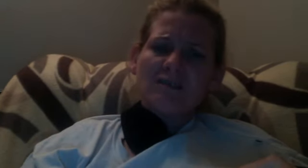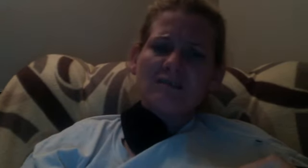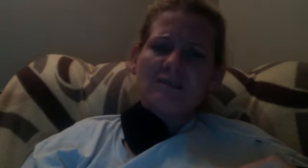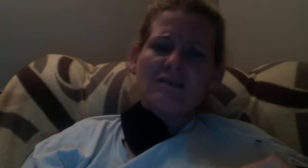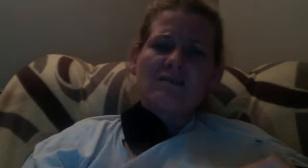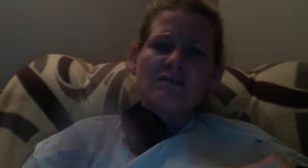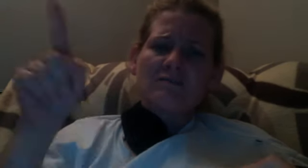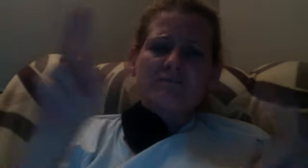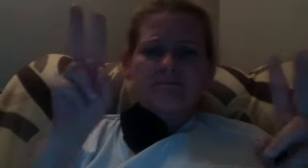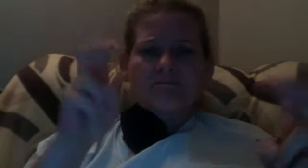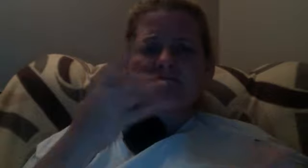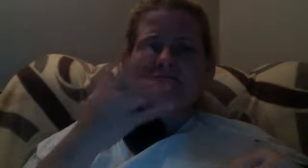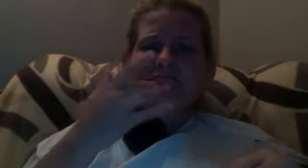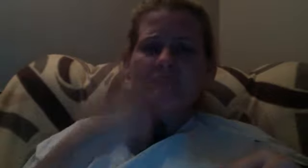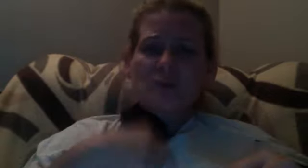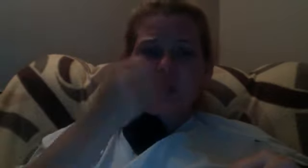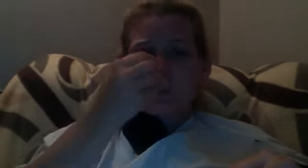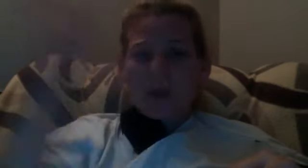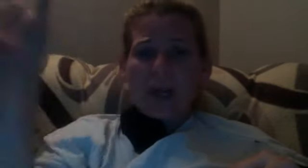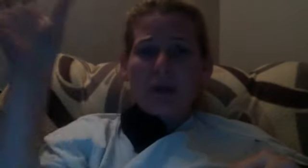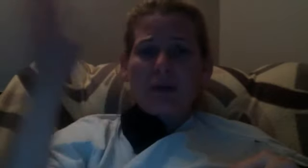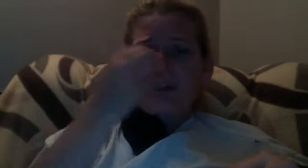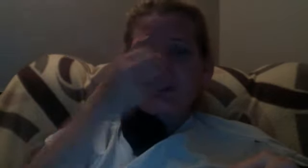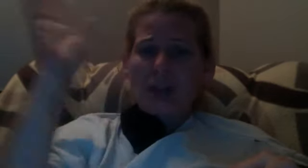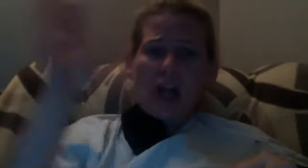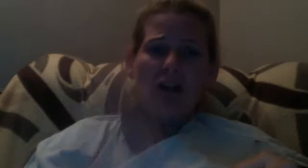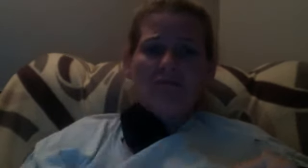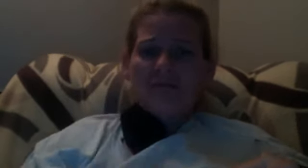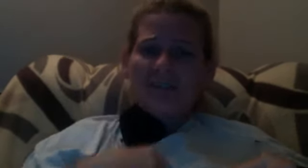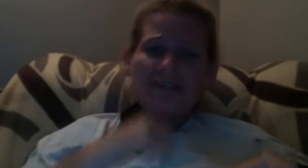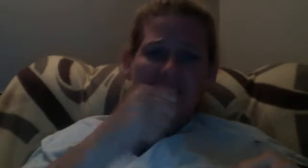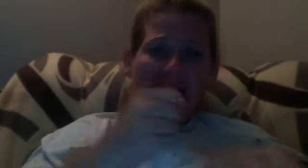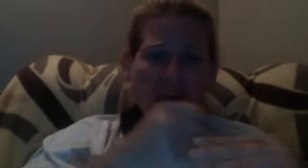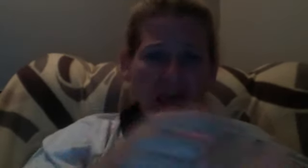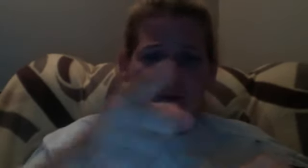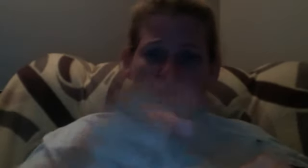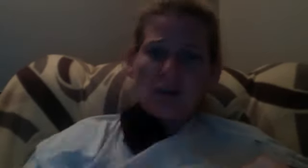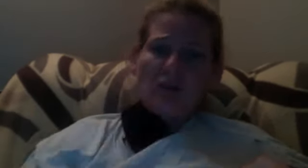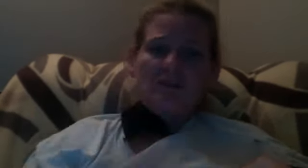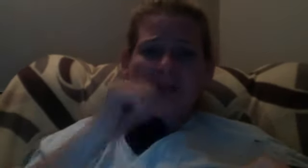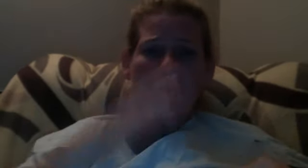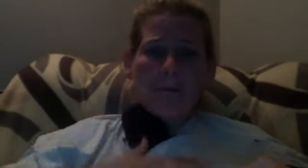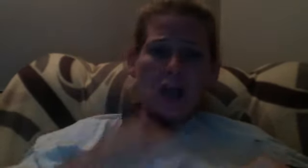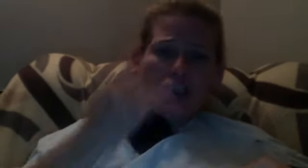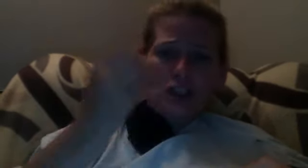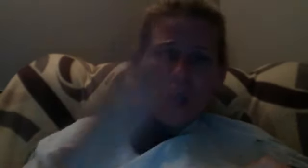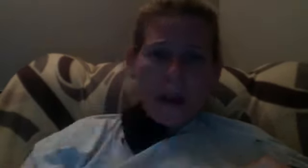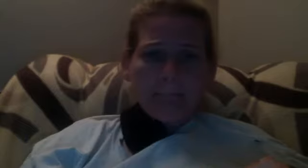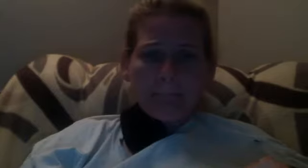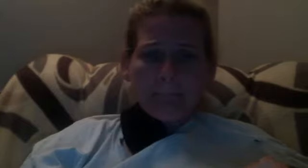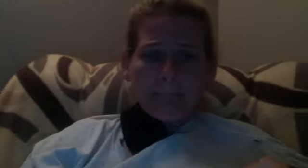$200, $250 if you clean it up a little bit. Not what I was really looking forward to hearing, but it is what it is. This guy's basically telling me my bike's a